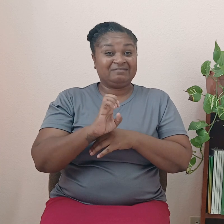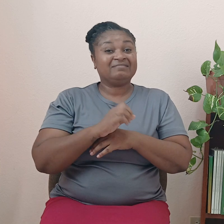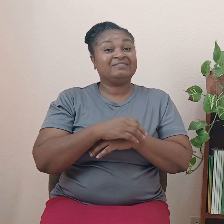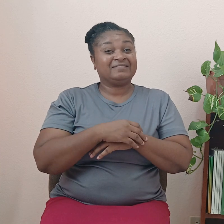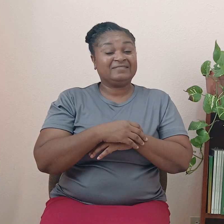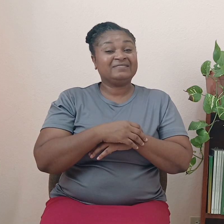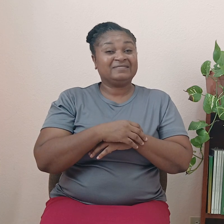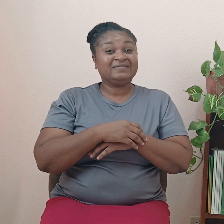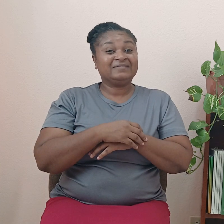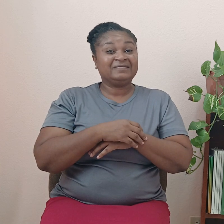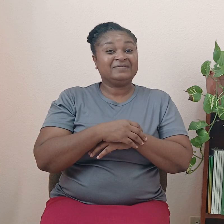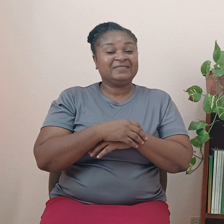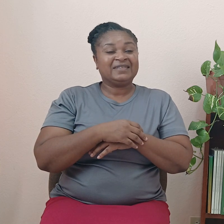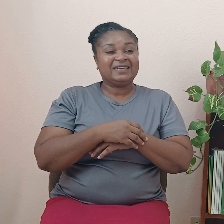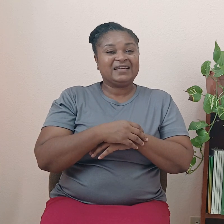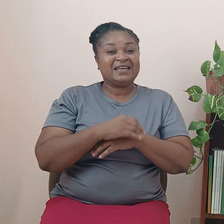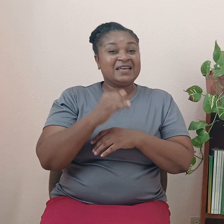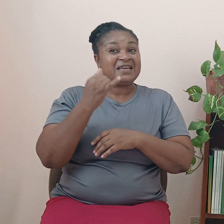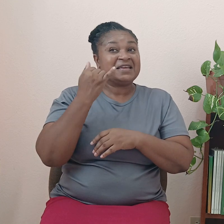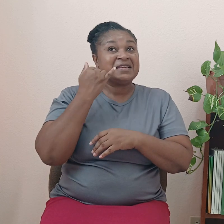And should he bless my life today,